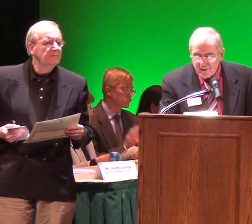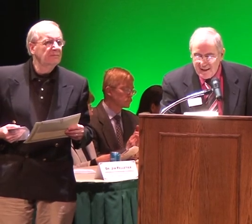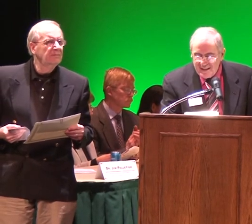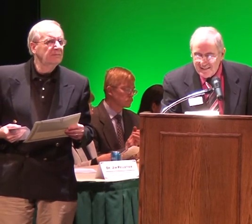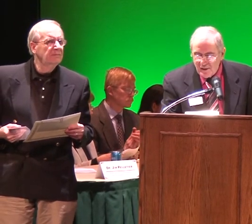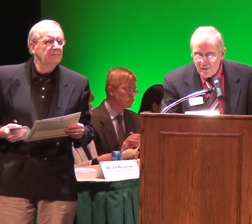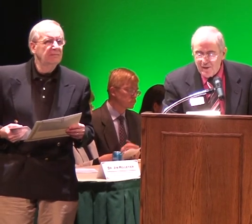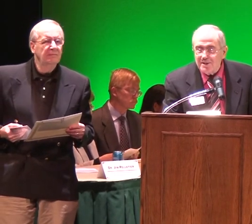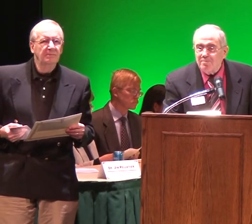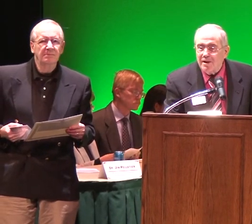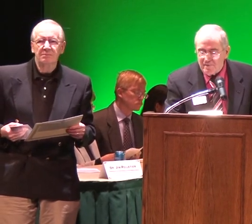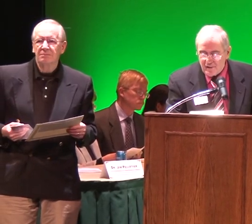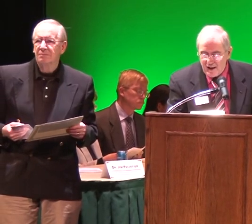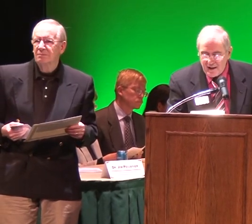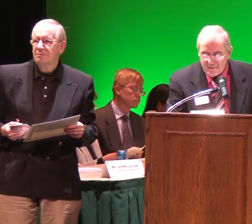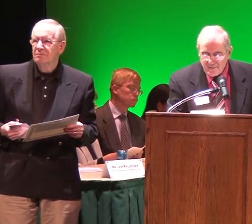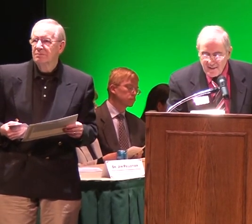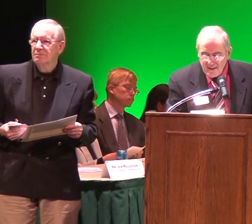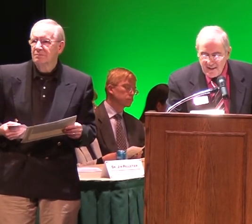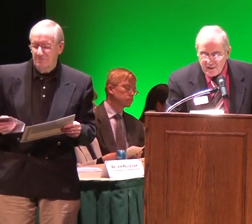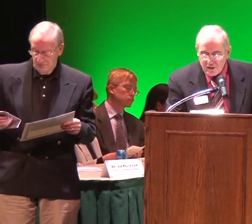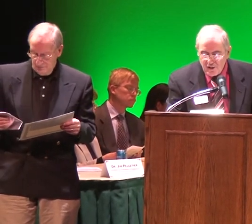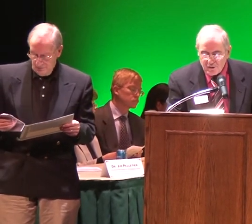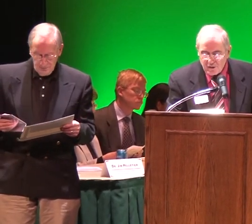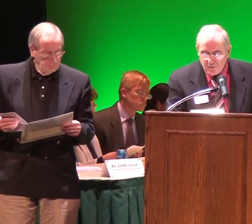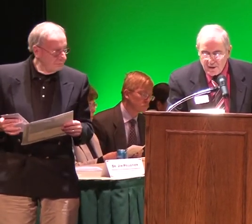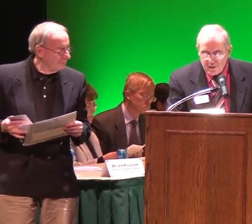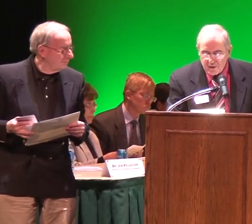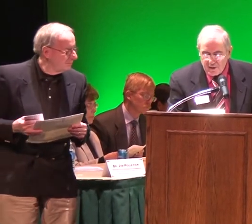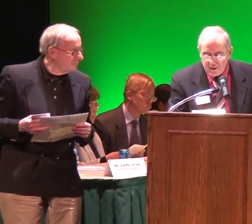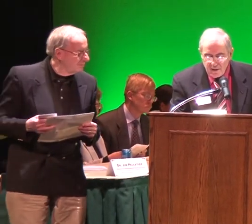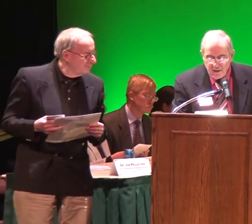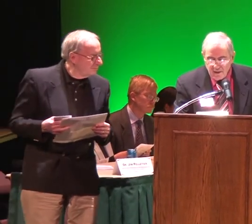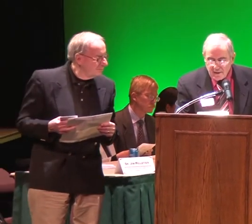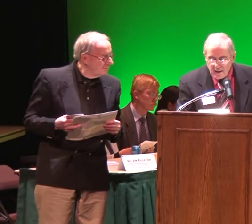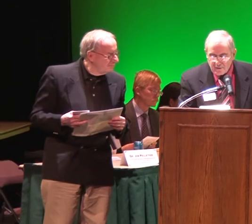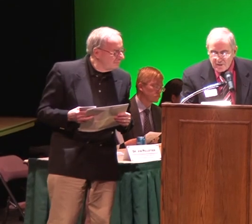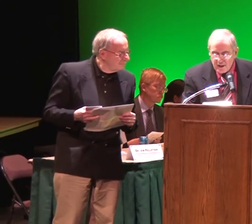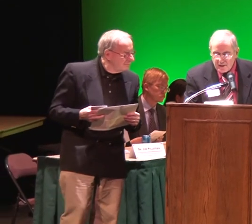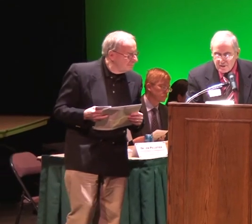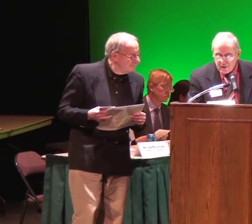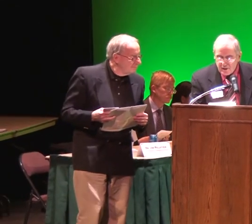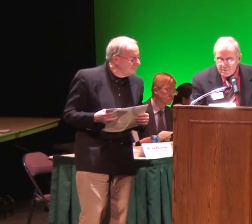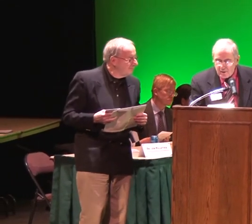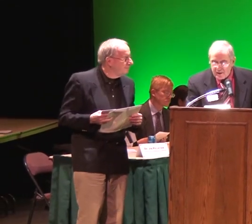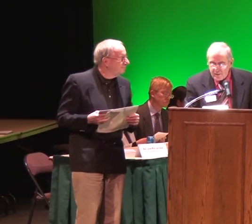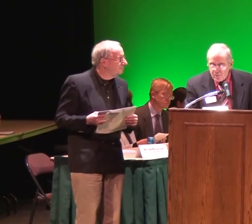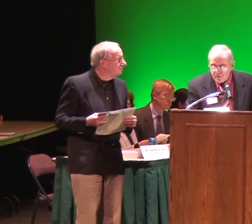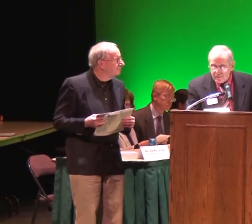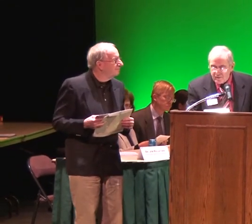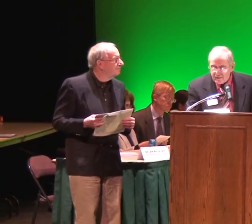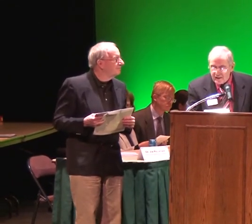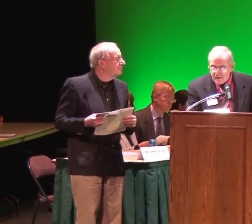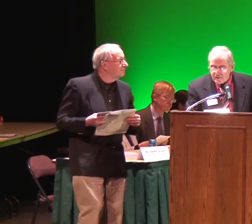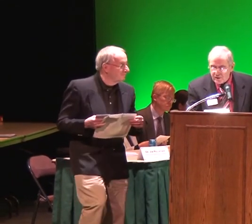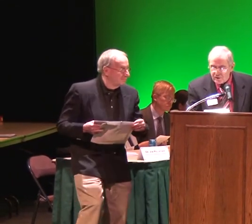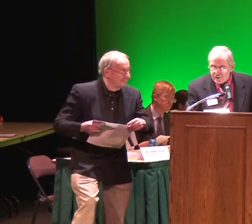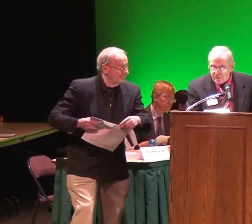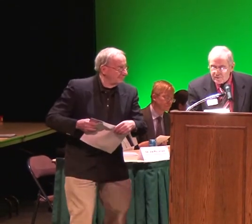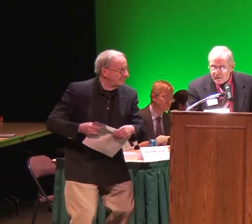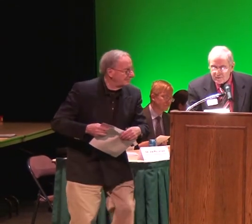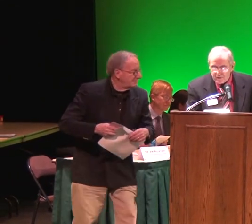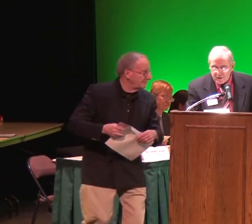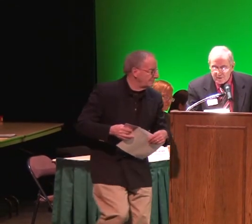it's a plane, no, it's a butterfly. And she also wins the Dr. John J. Spraga Award, $50,